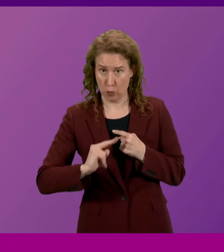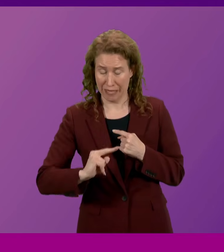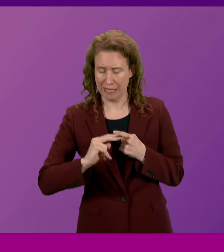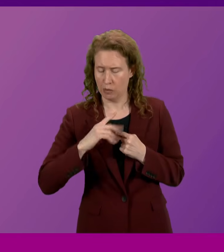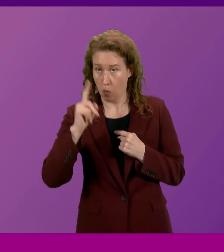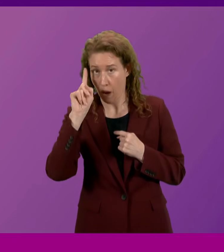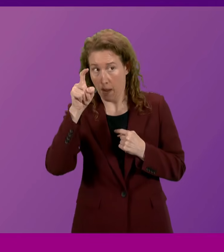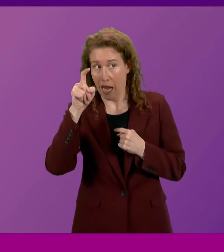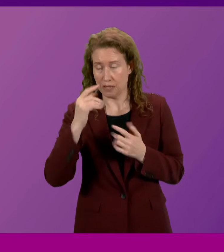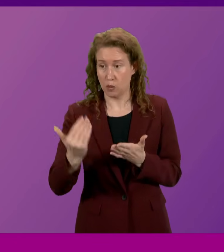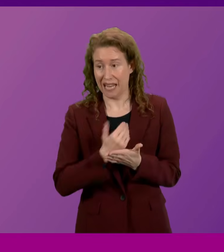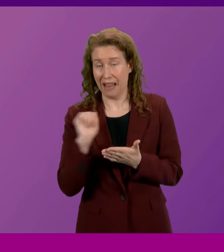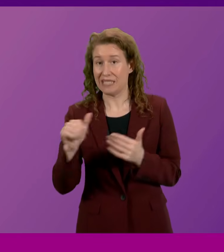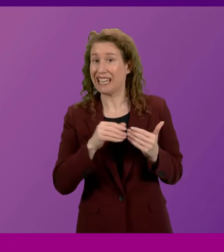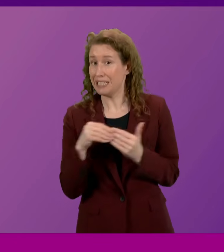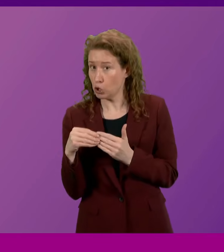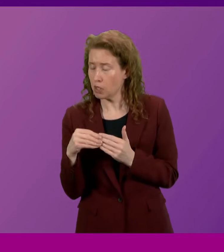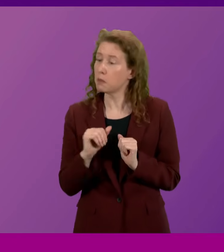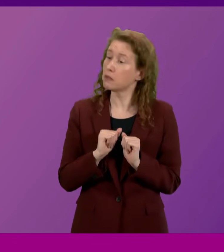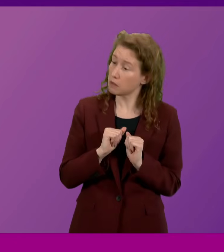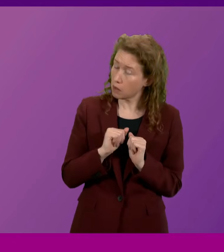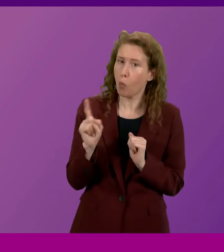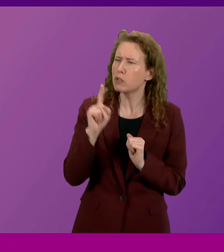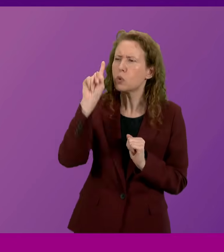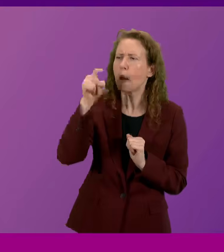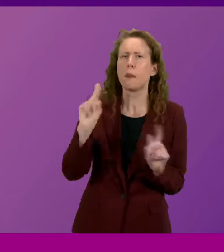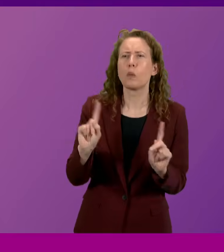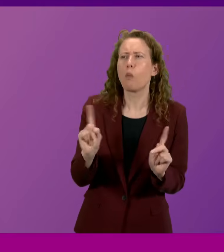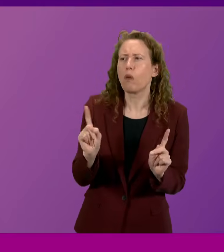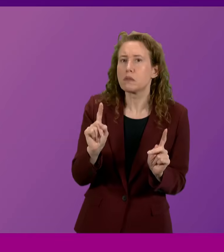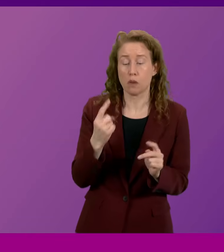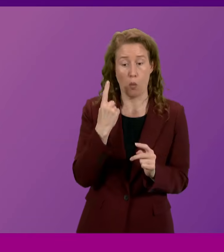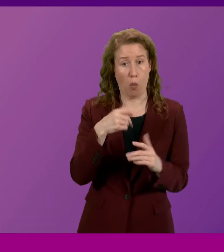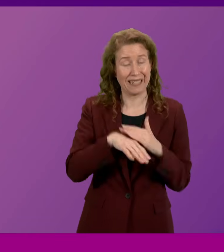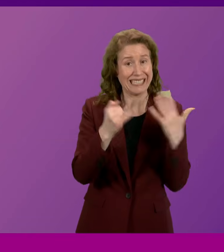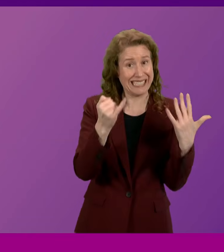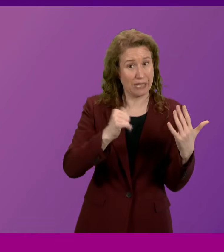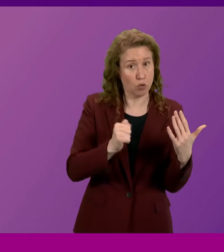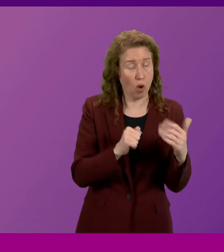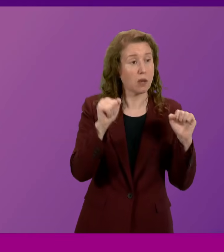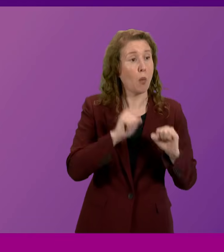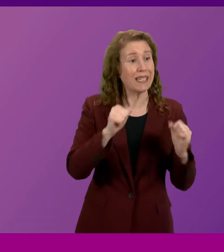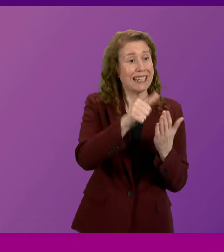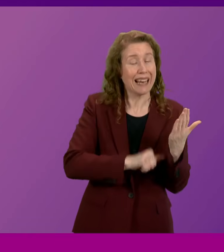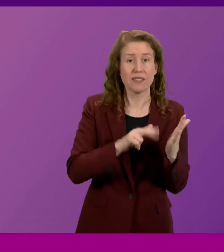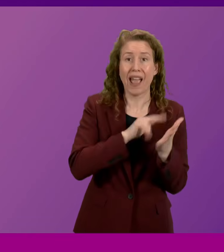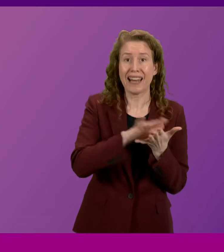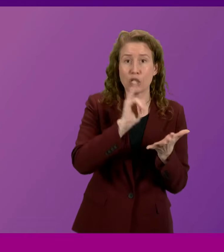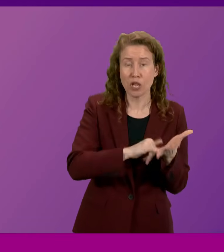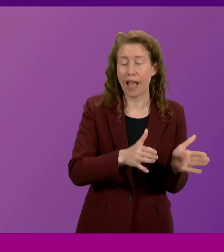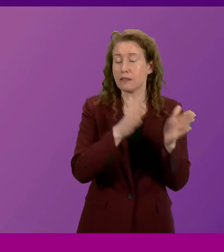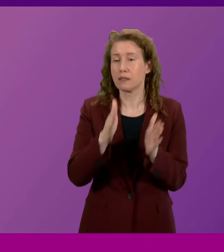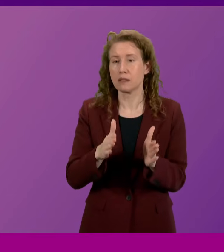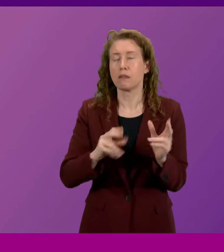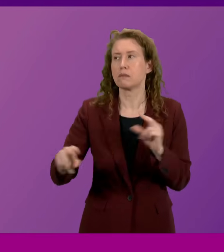an idea to save his leadership. So let's look at what he's come up with. 1 in 6 Scots on an NHS waiting list, John Swinney's